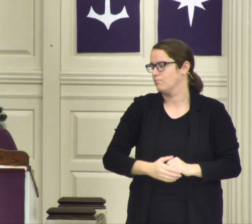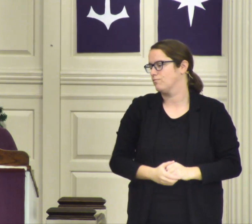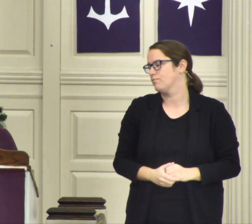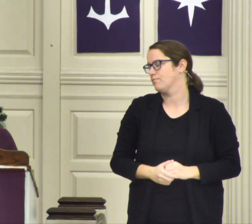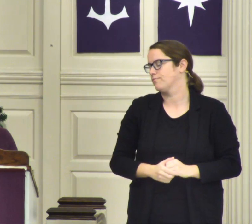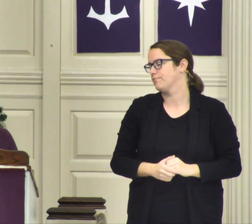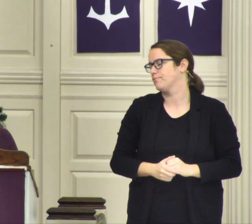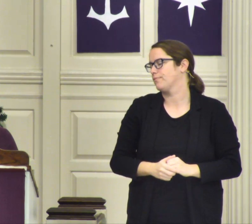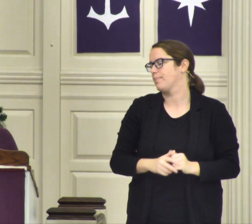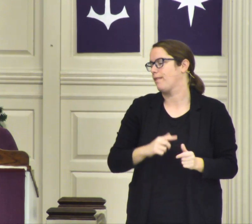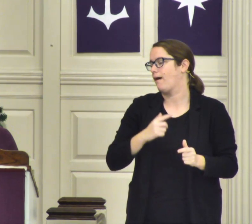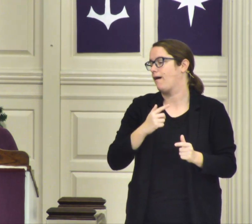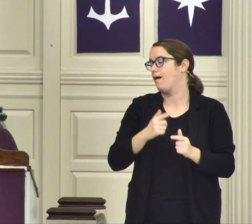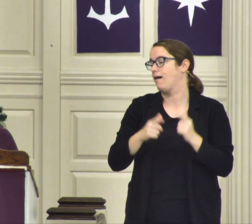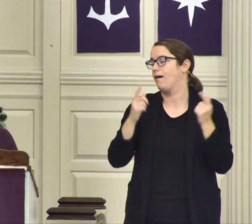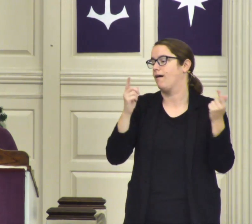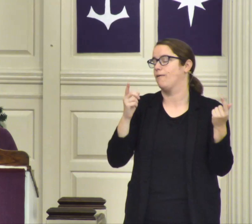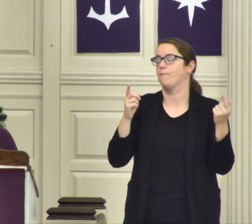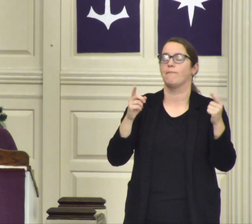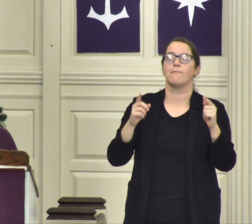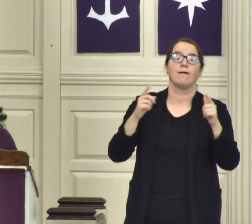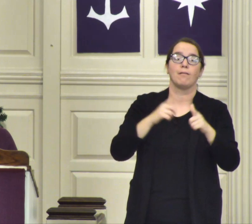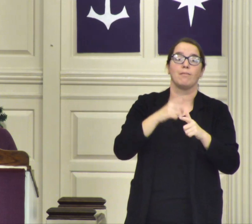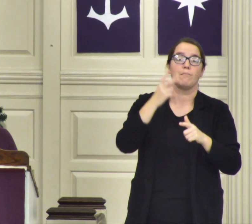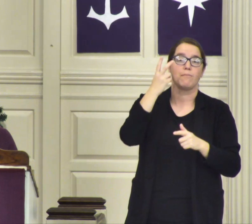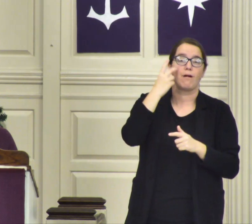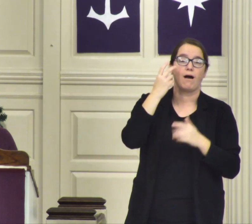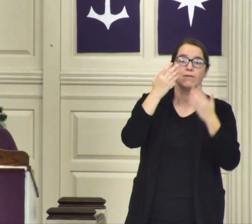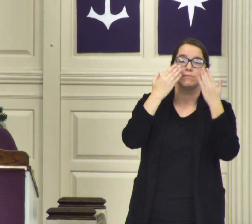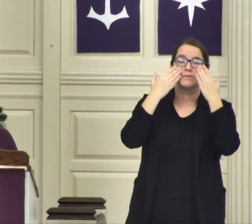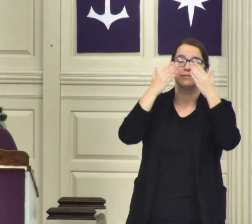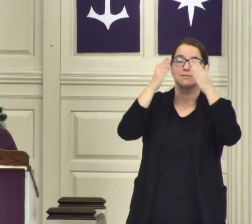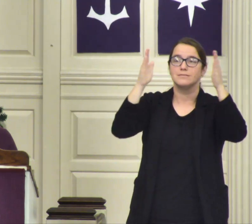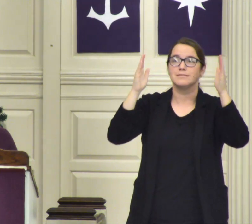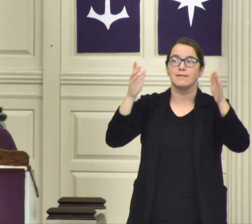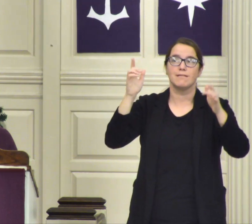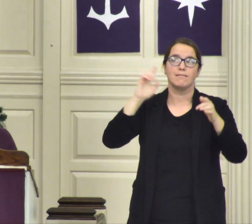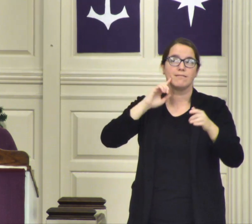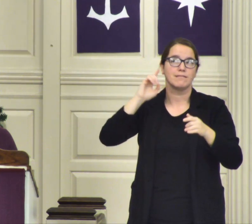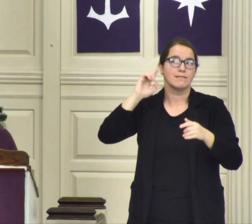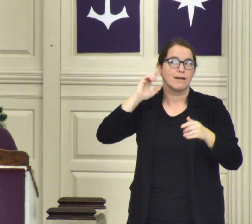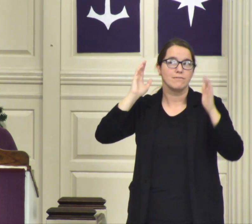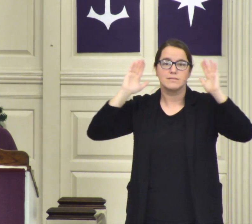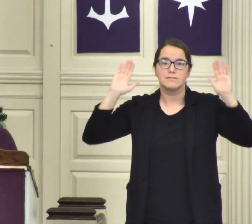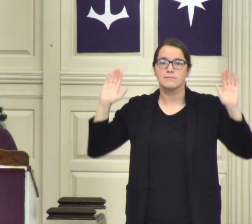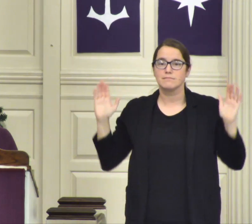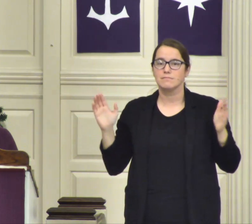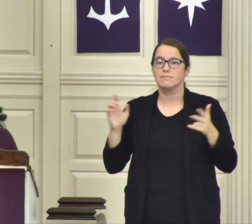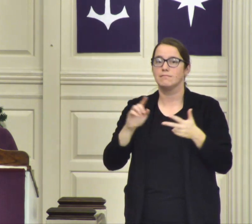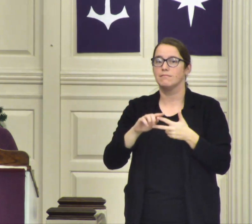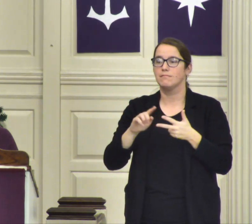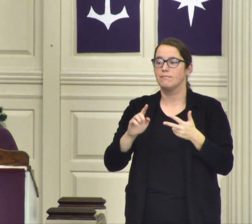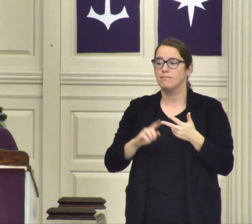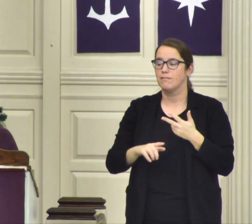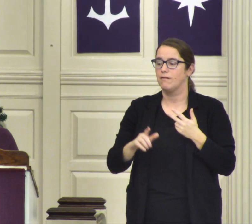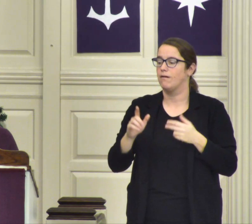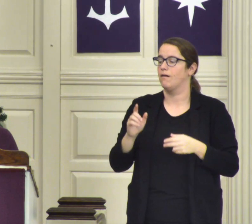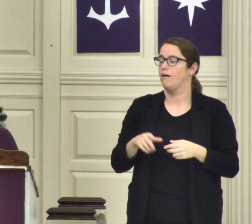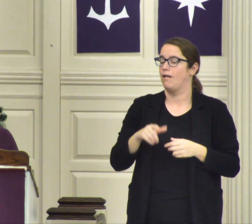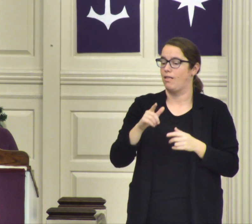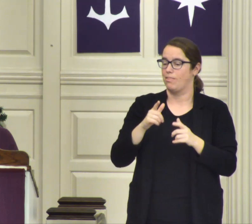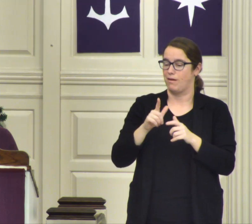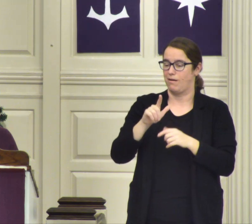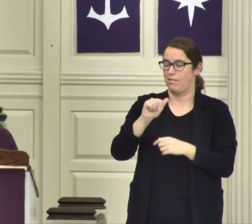Then will the eyes of the blind be opened, the ears of the deaf be cleared. Then will the lame leap